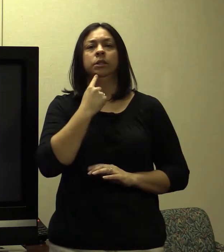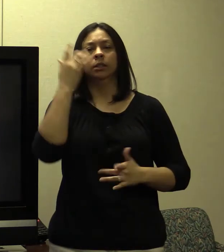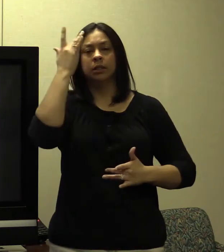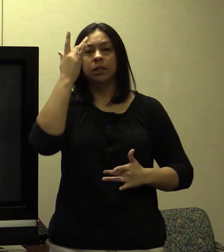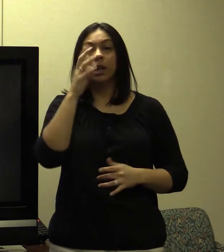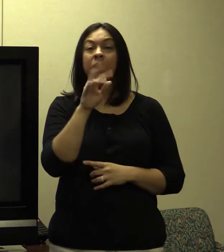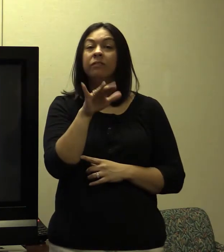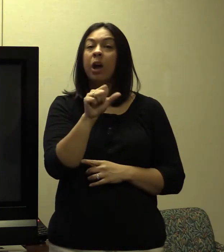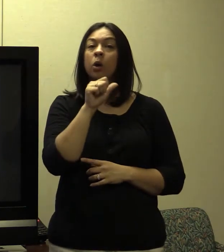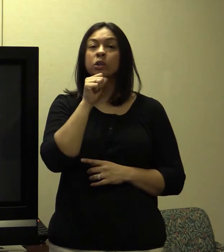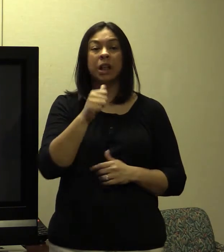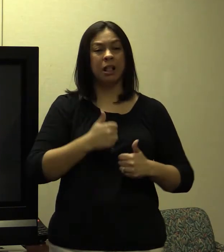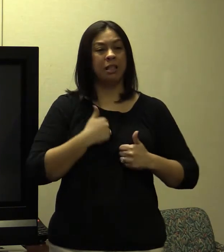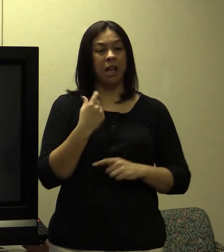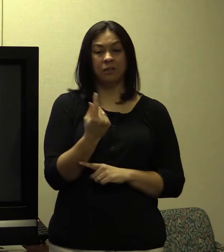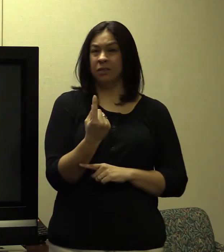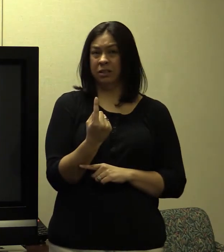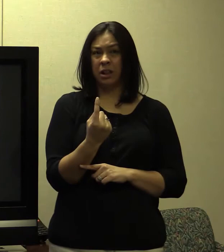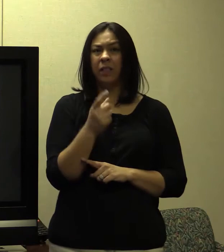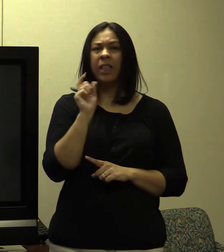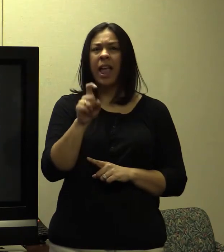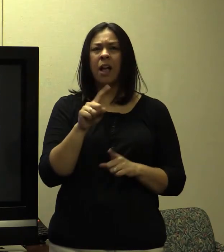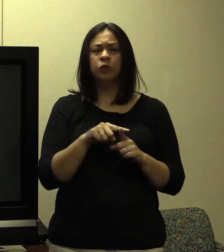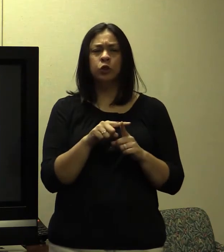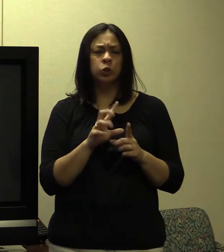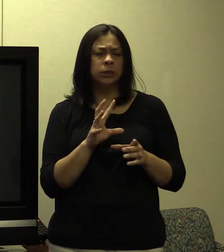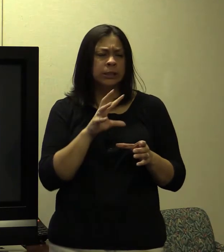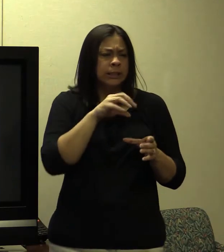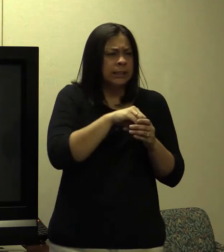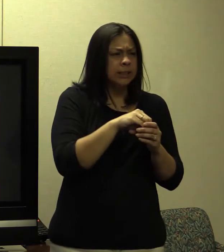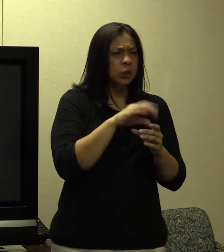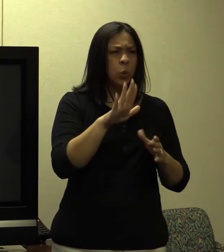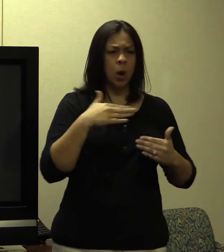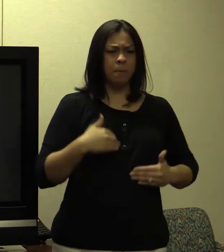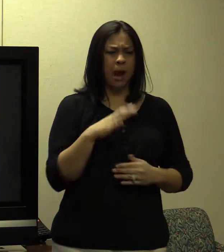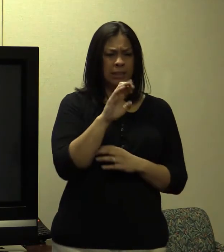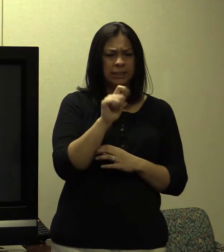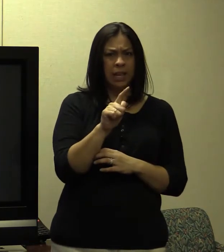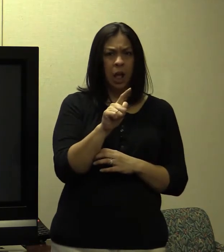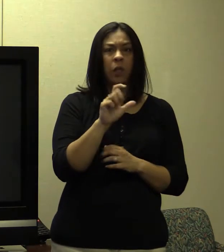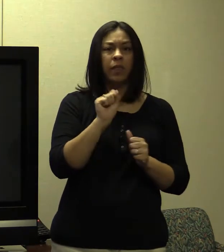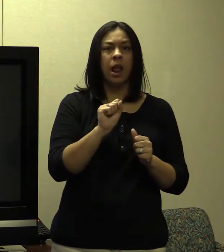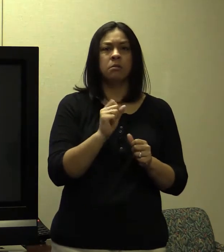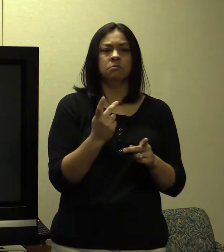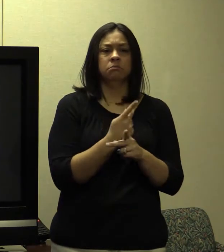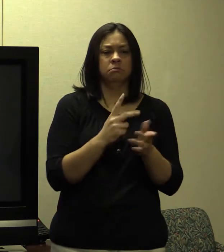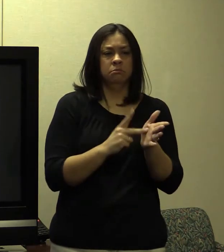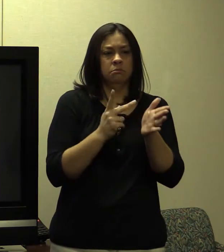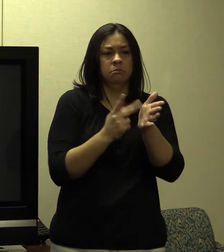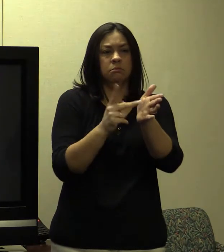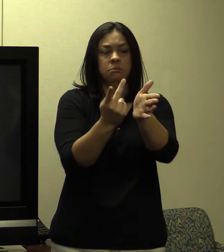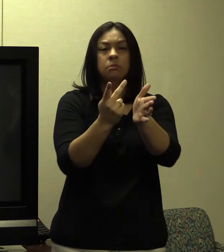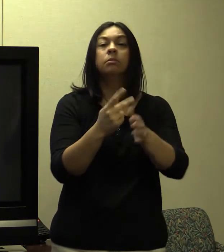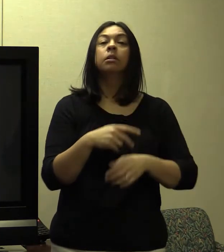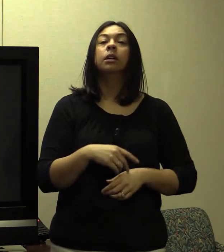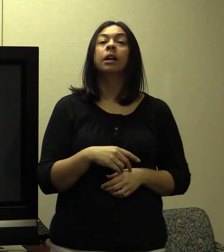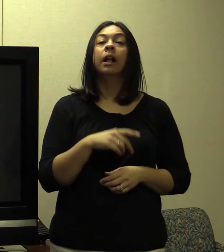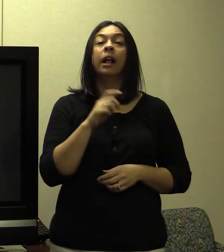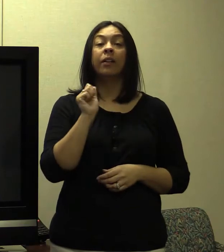alive by themselves. They have to invade a cell to multiply. Viruses can be transferred from a dry, smooth surface, and they can